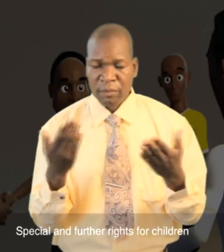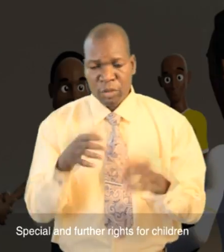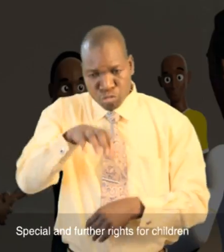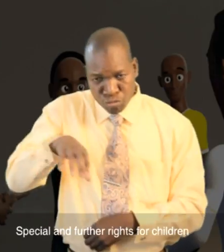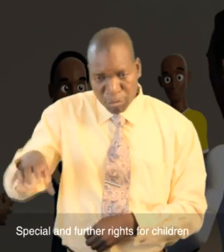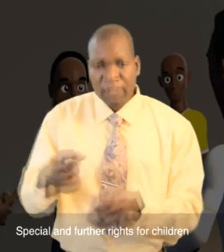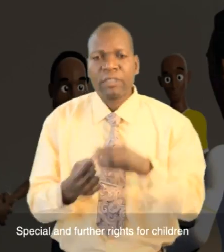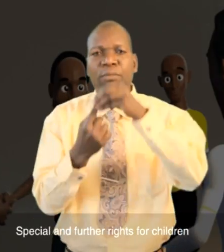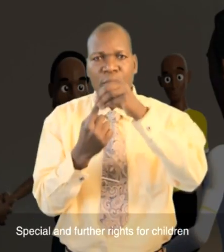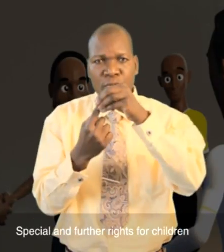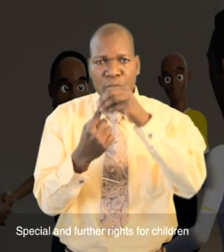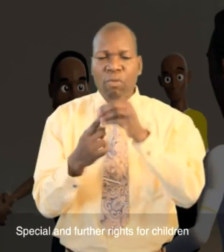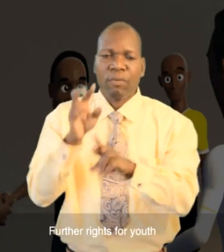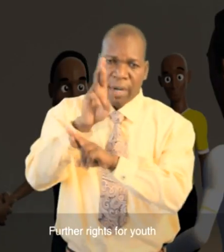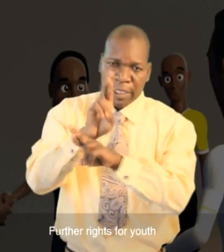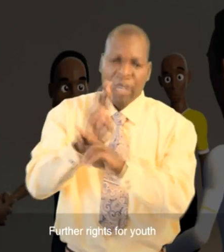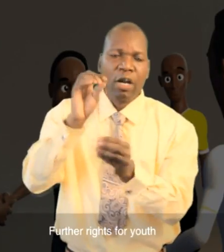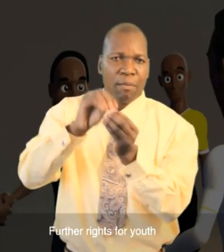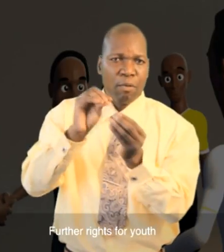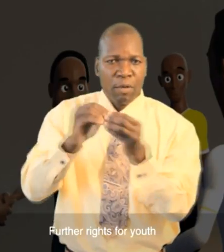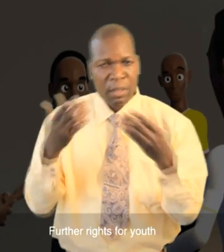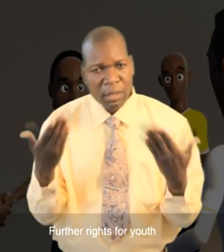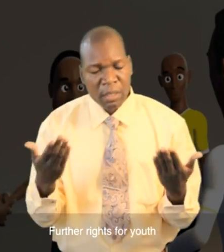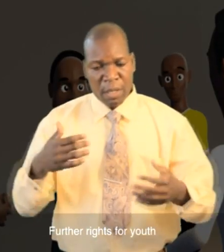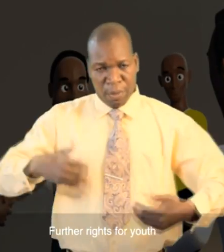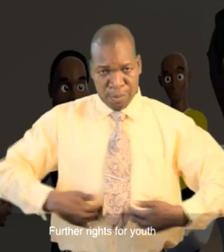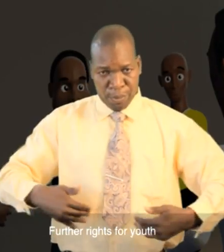children. Further rights for youth.